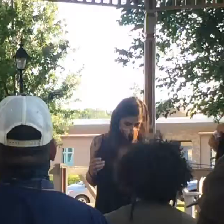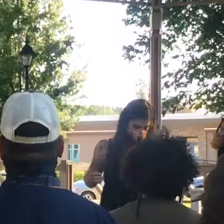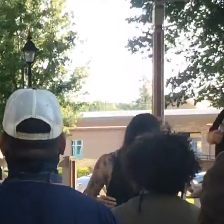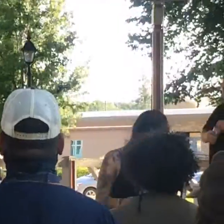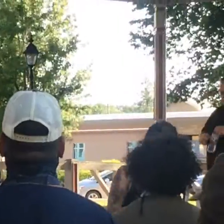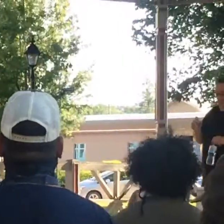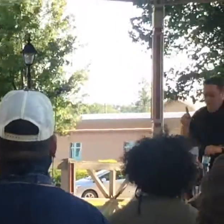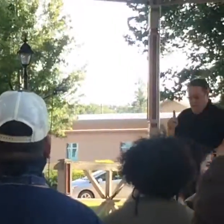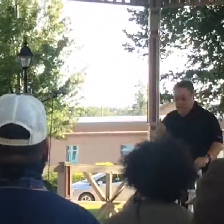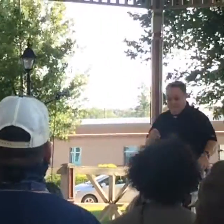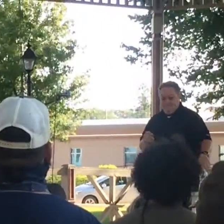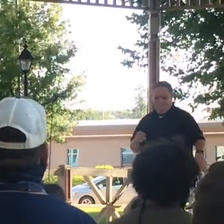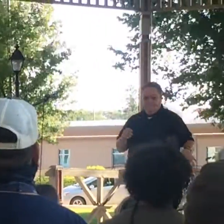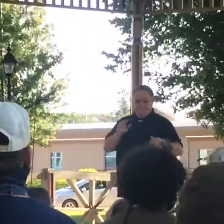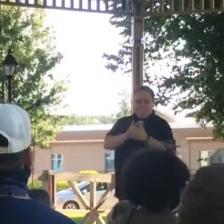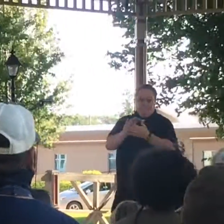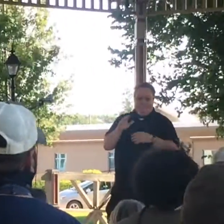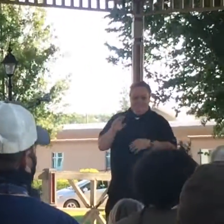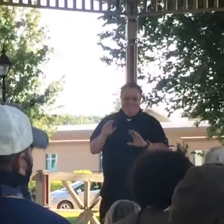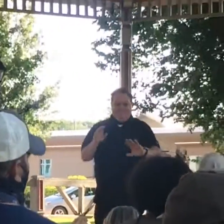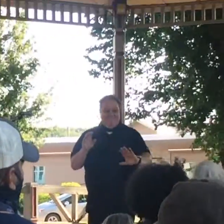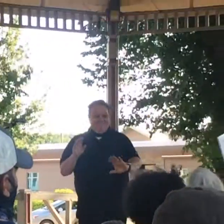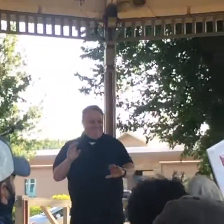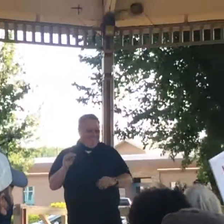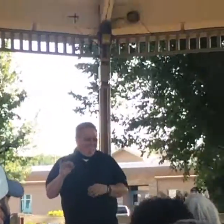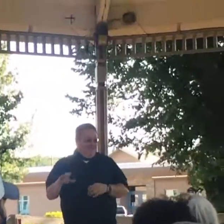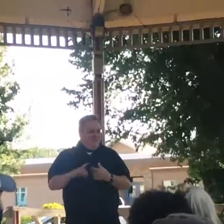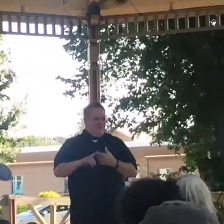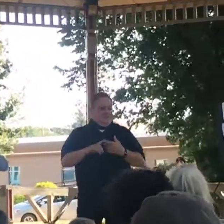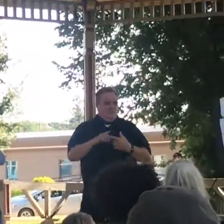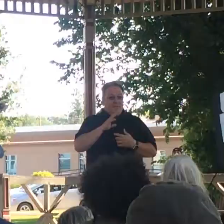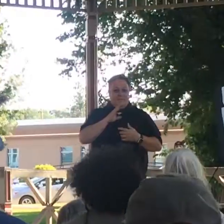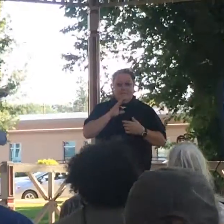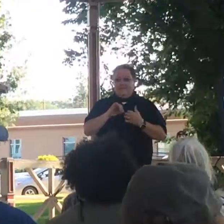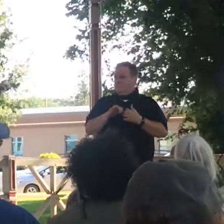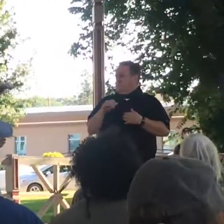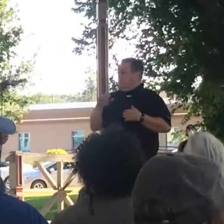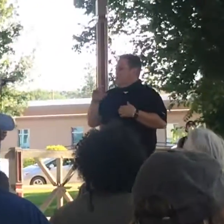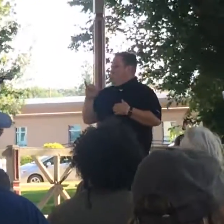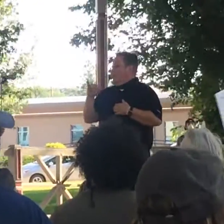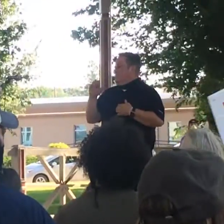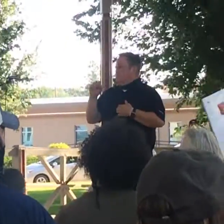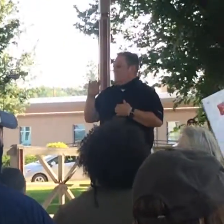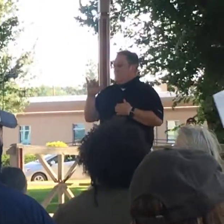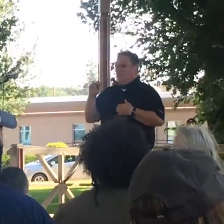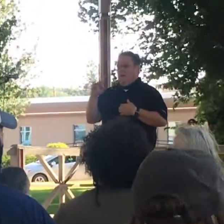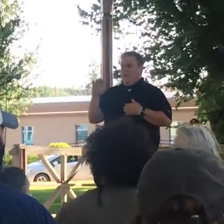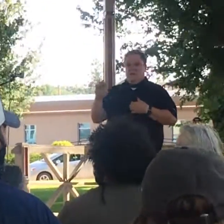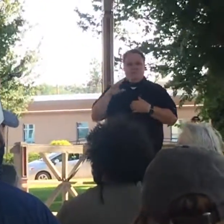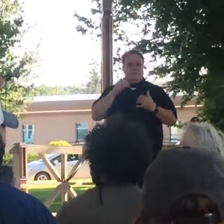As we disinfect the mic for the next speaker, I want to see if Lasinke is still here. Lasinke, are you still